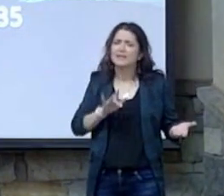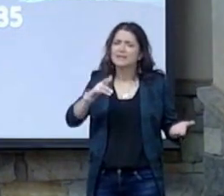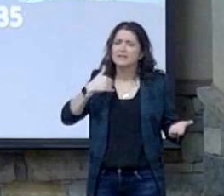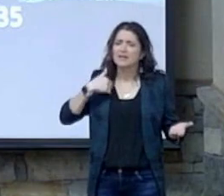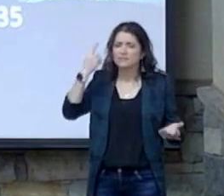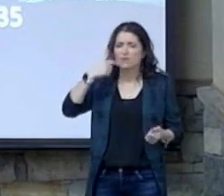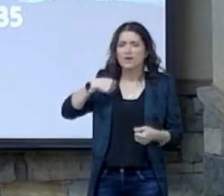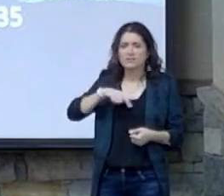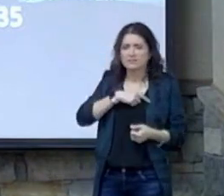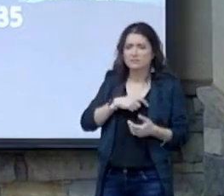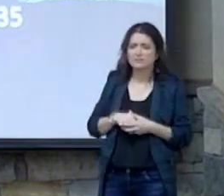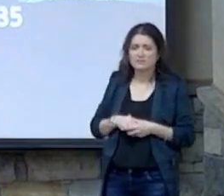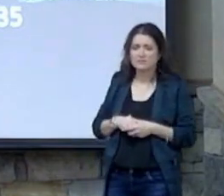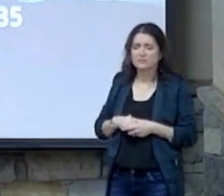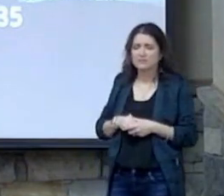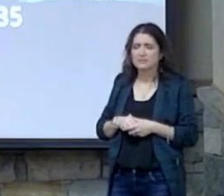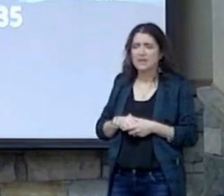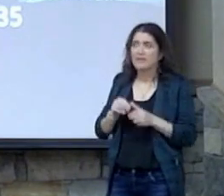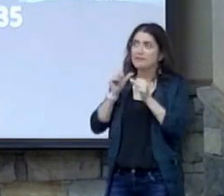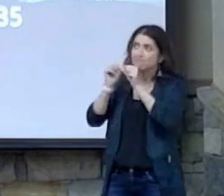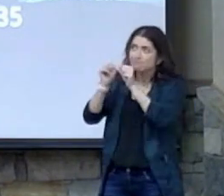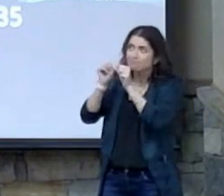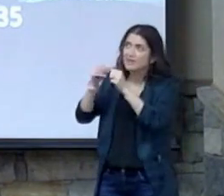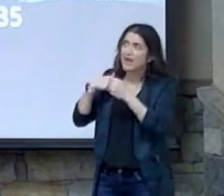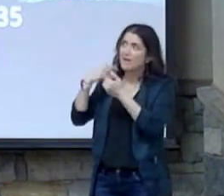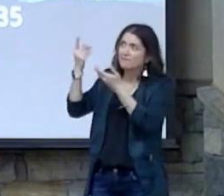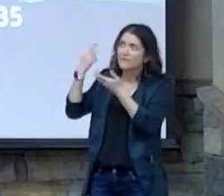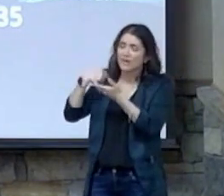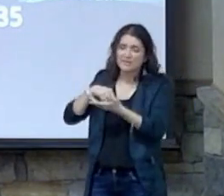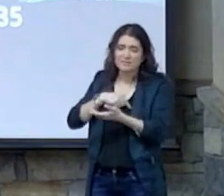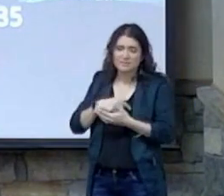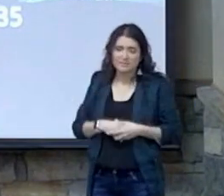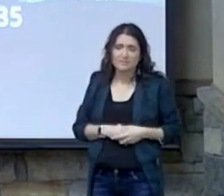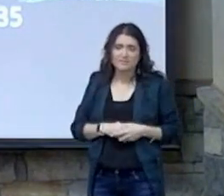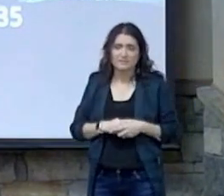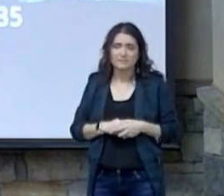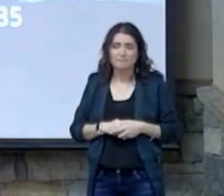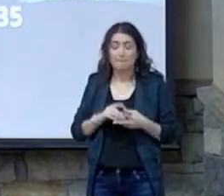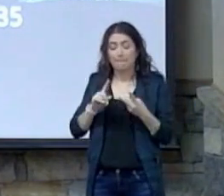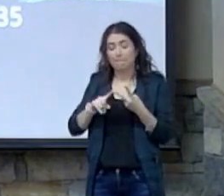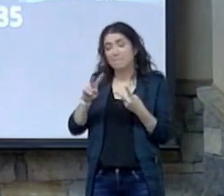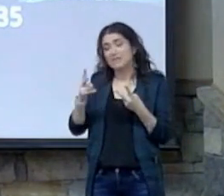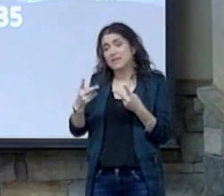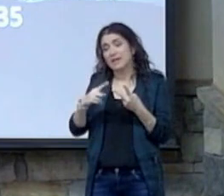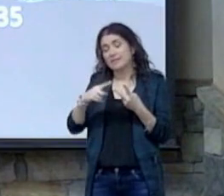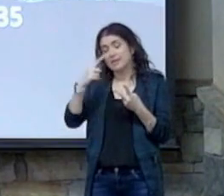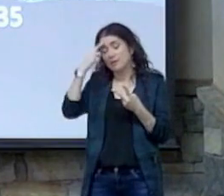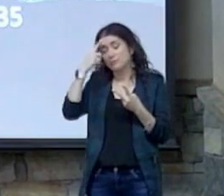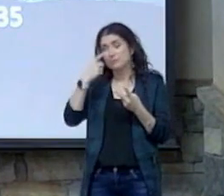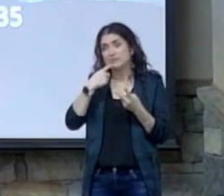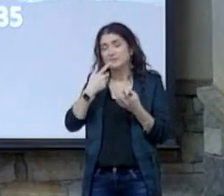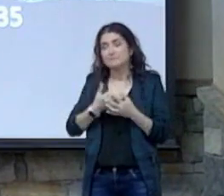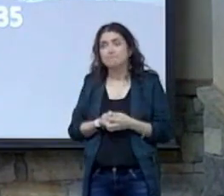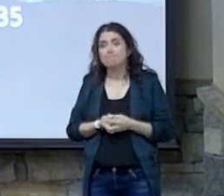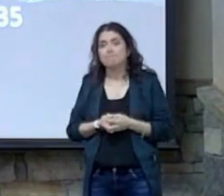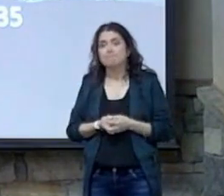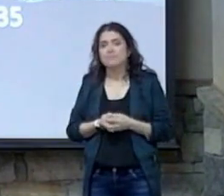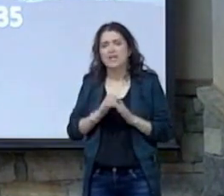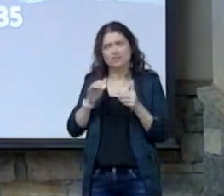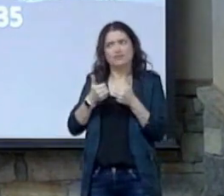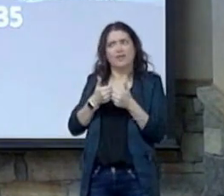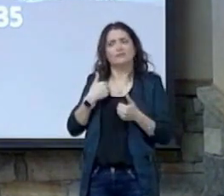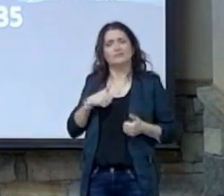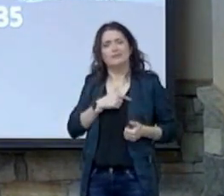for us, that He continues to have for us. I guess the second thing I would say is this. It challenges